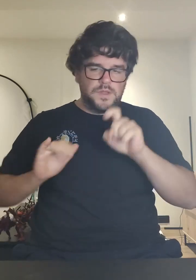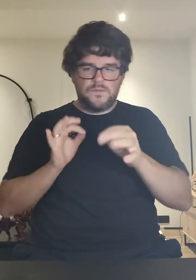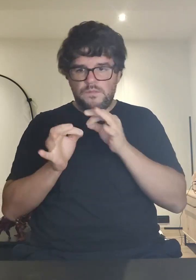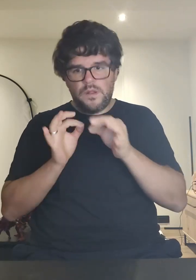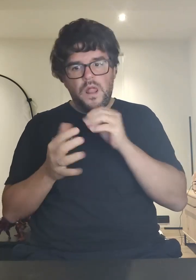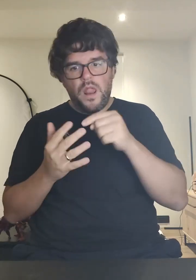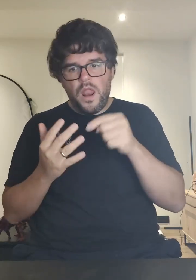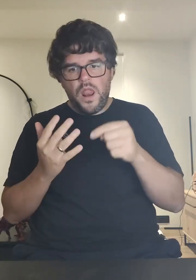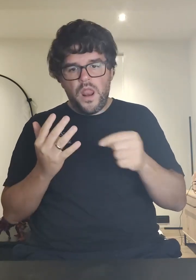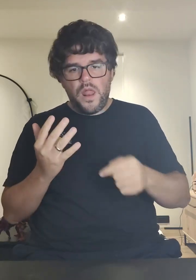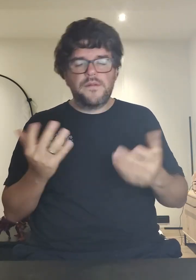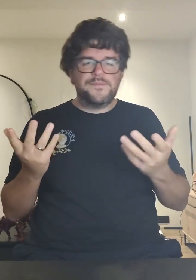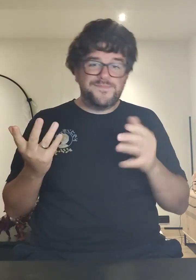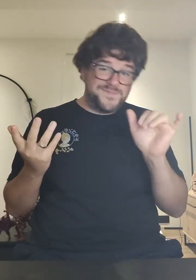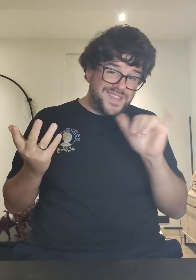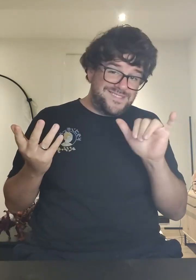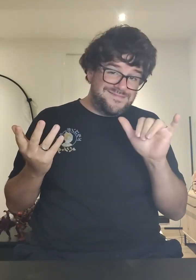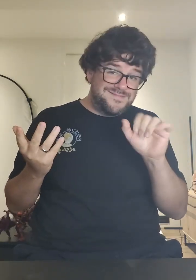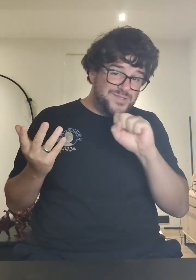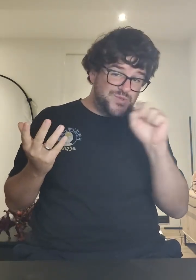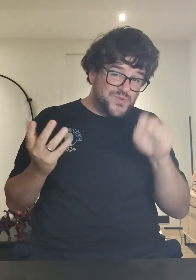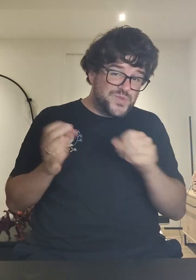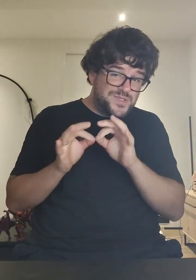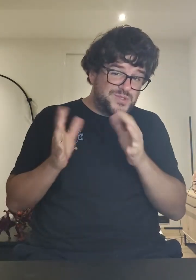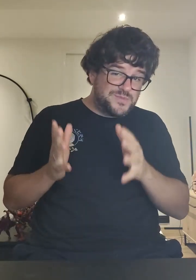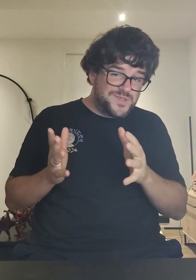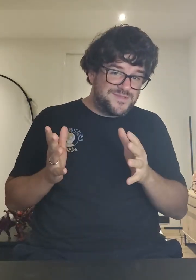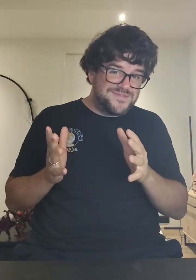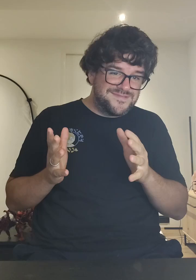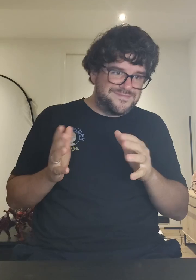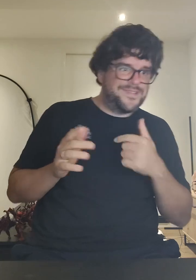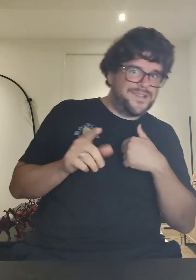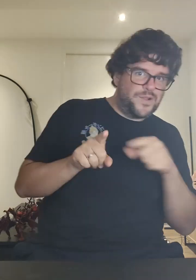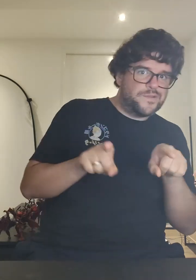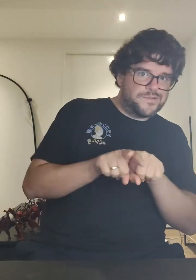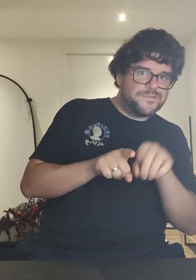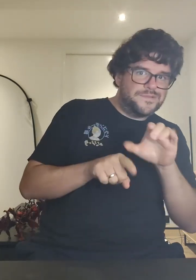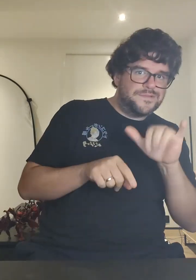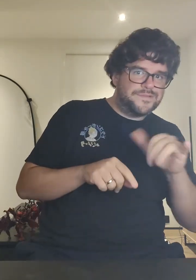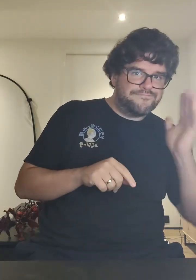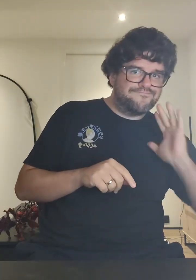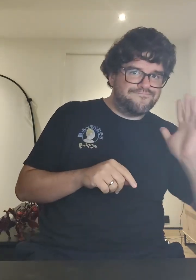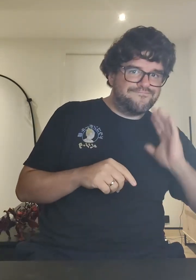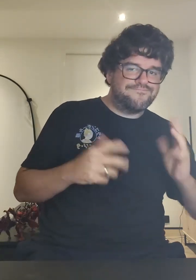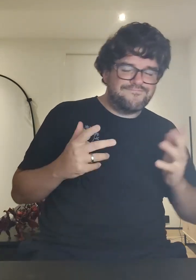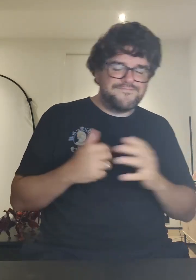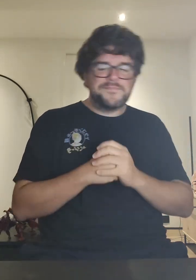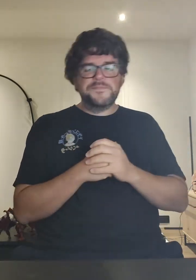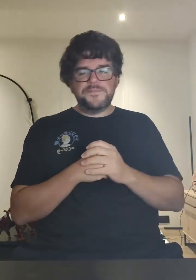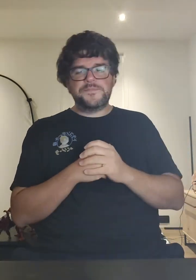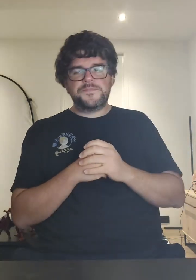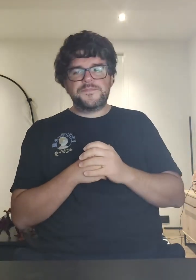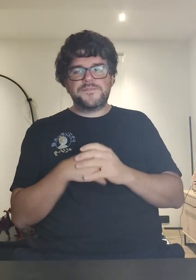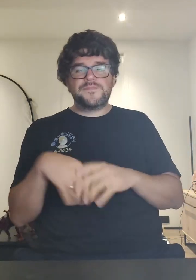account and so on and so forth. And I've had to reel off this explanation so many times. I even had to do it as a Sorensen interpreter.